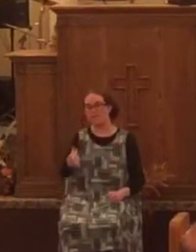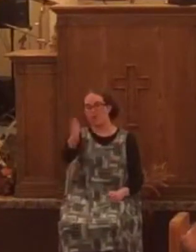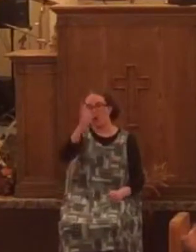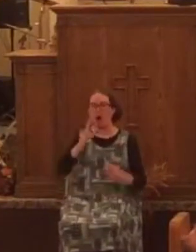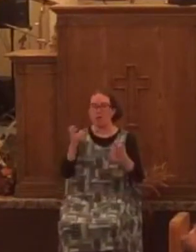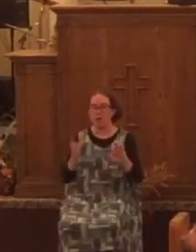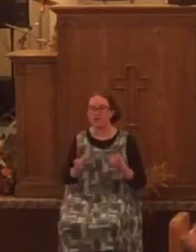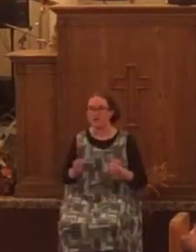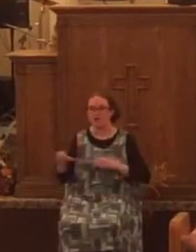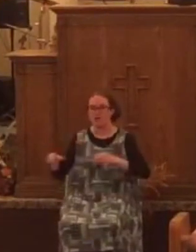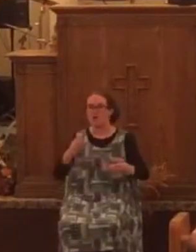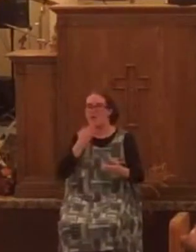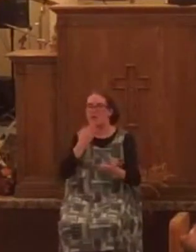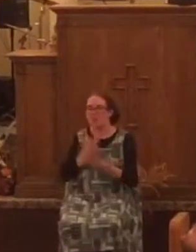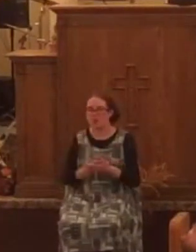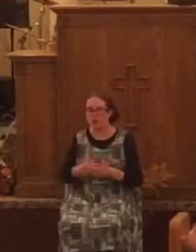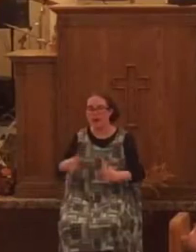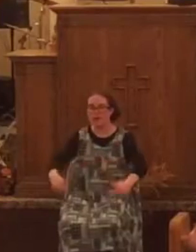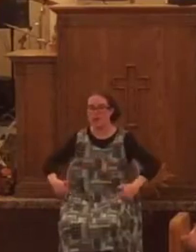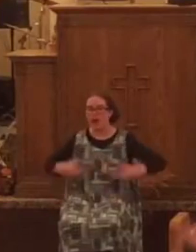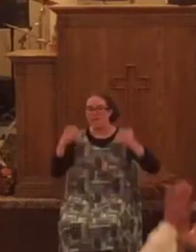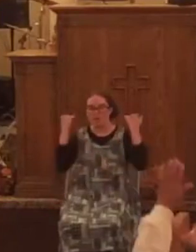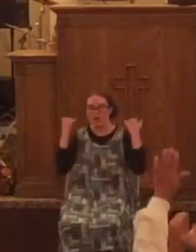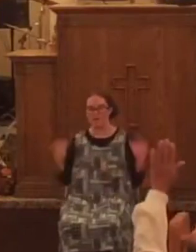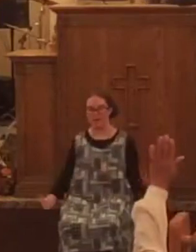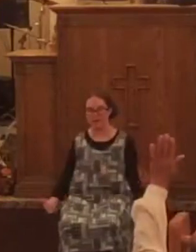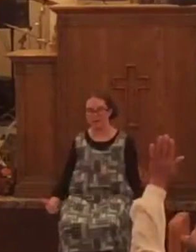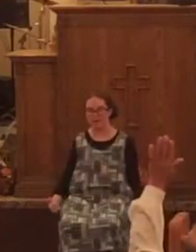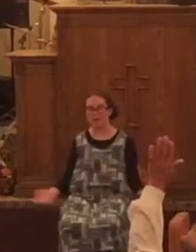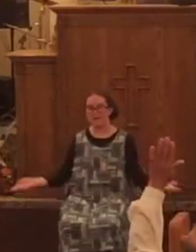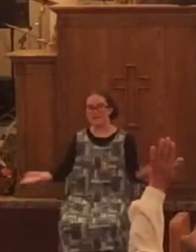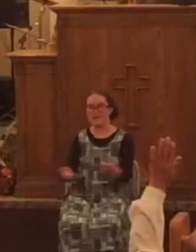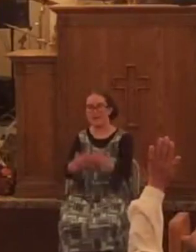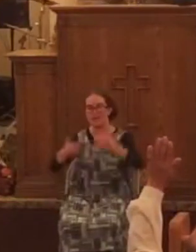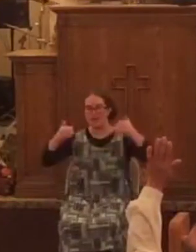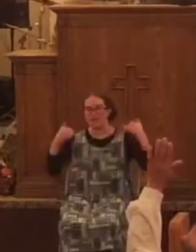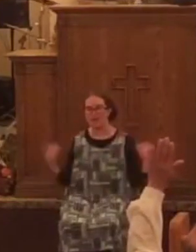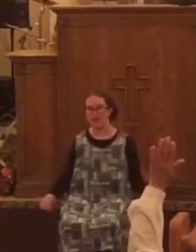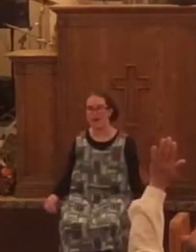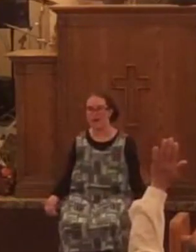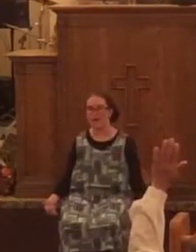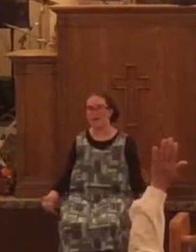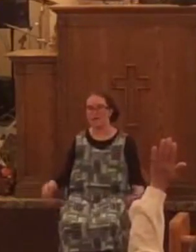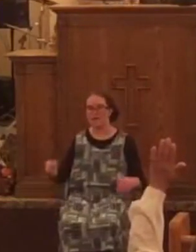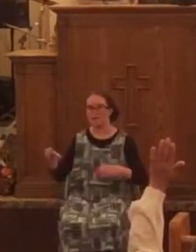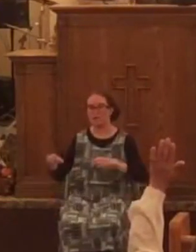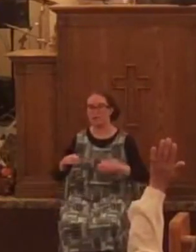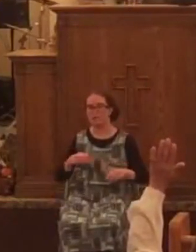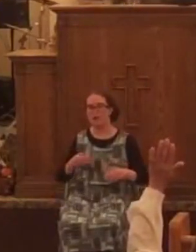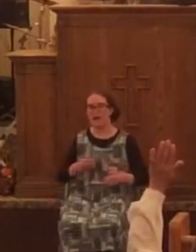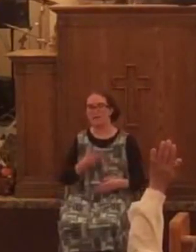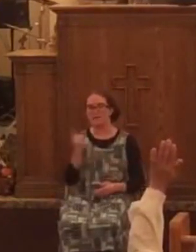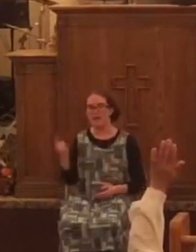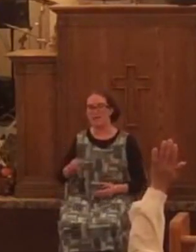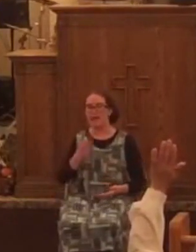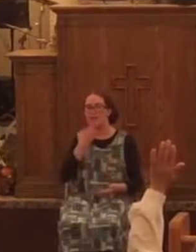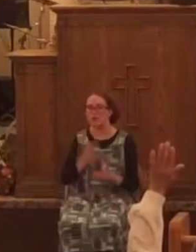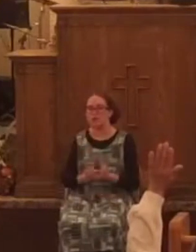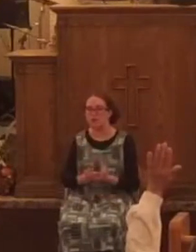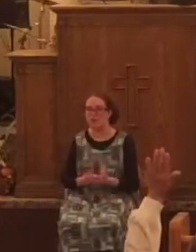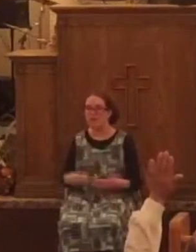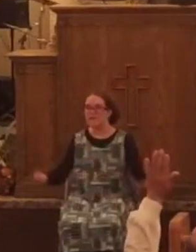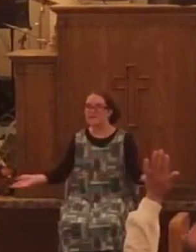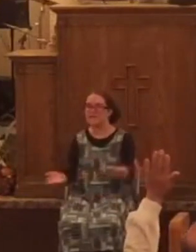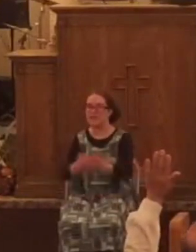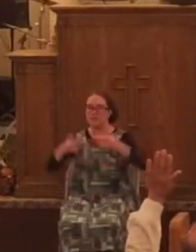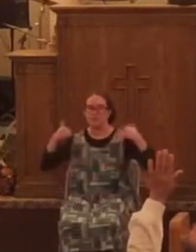God wants to do good in your life right now, he is here right now to do somebody some good, he has said he's here